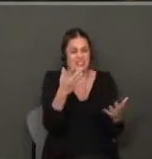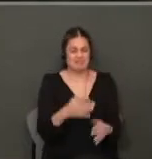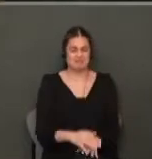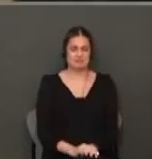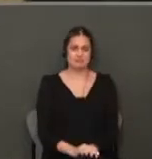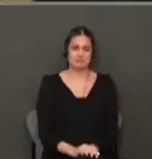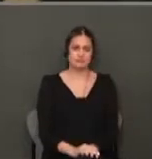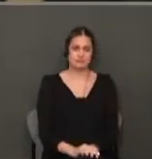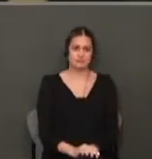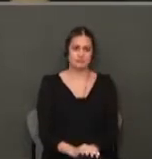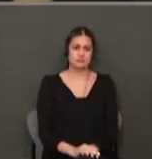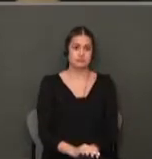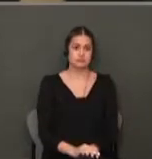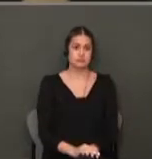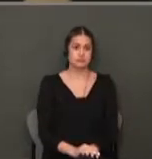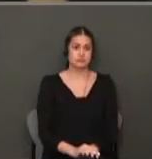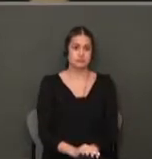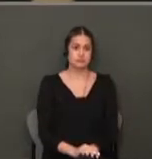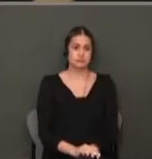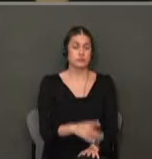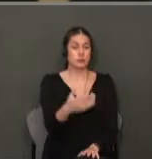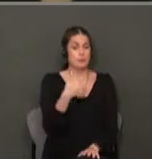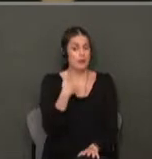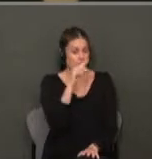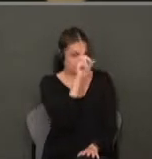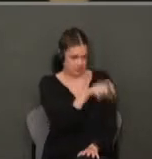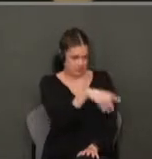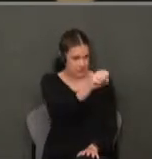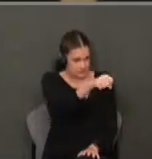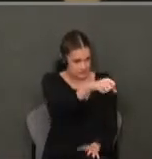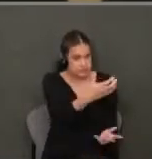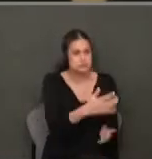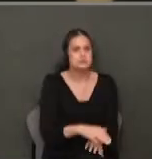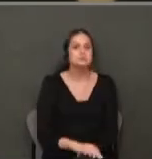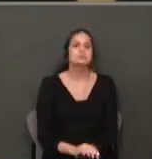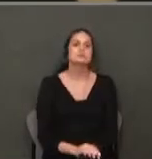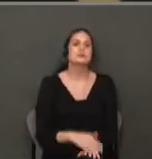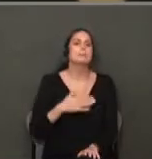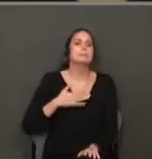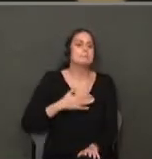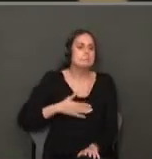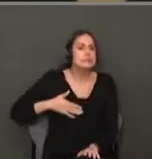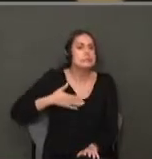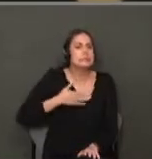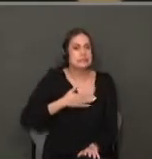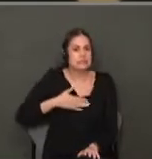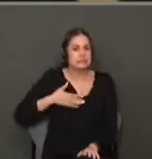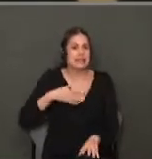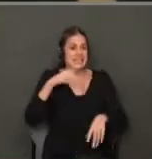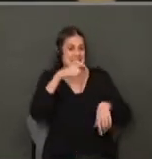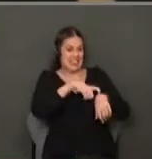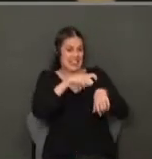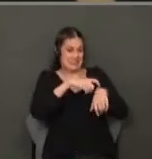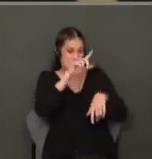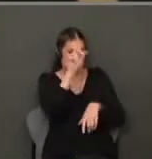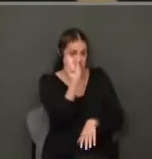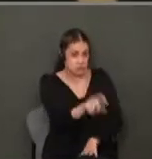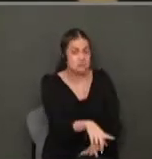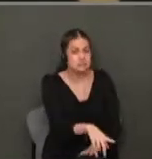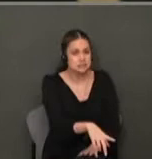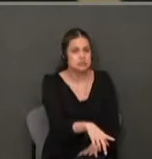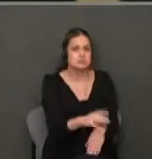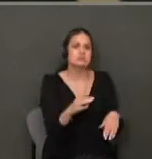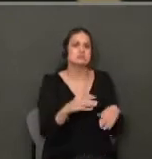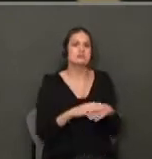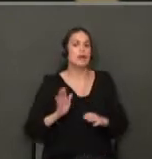okay? So with that, there will be questions, okay? So please, when the time comes for questions, let's make sure that